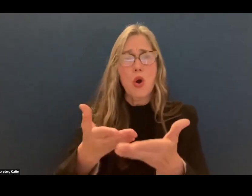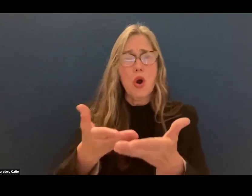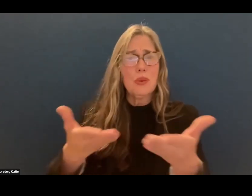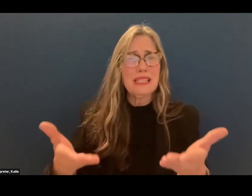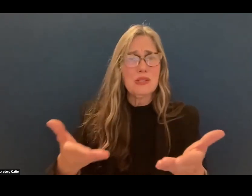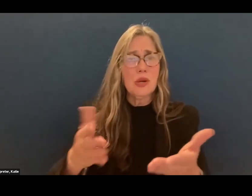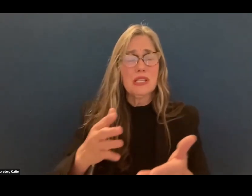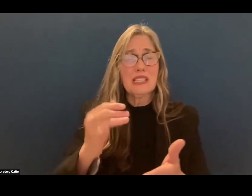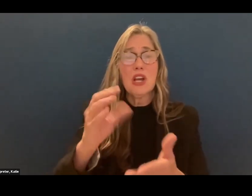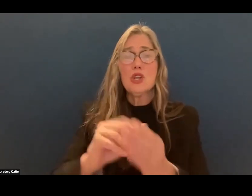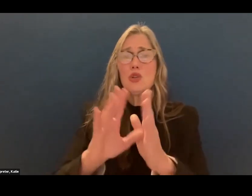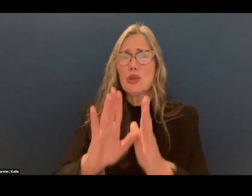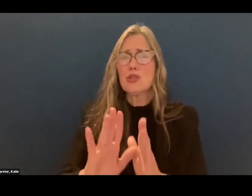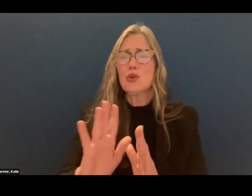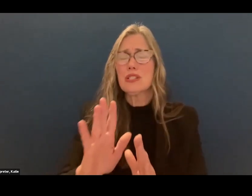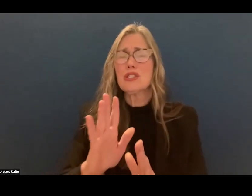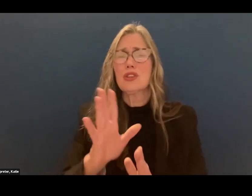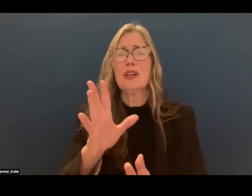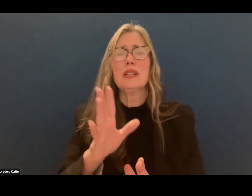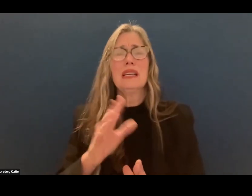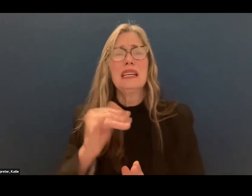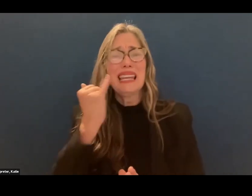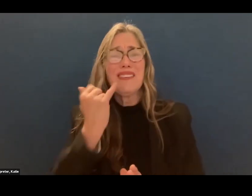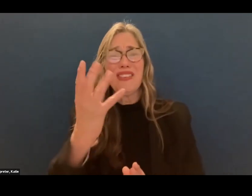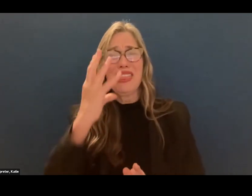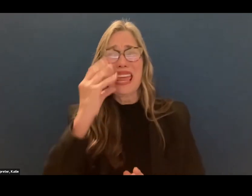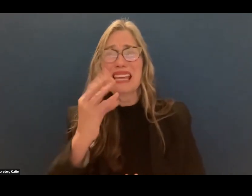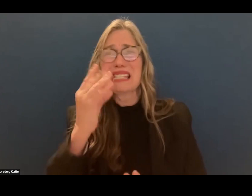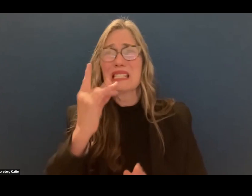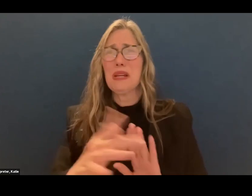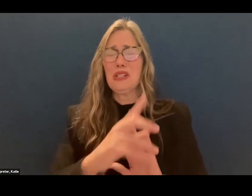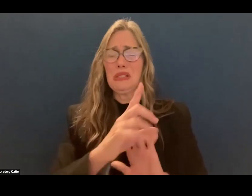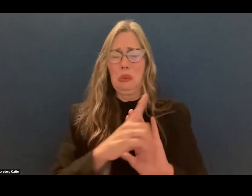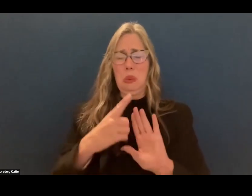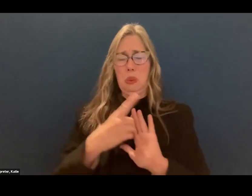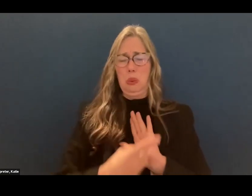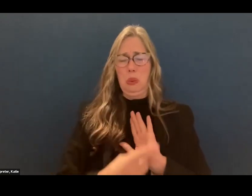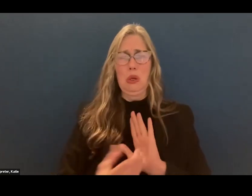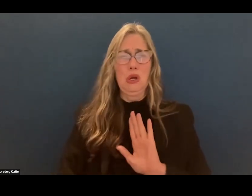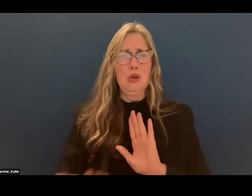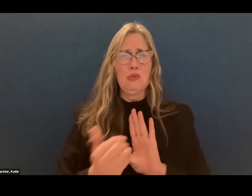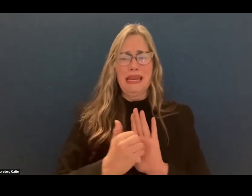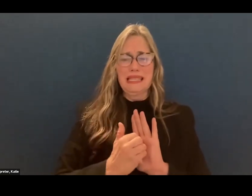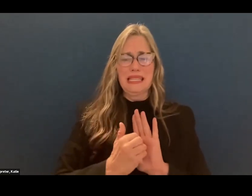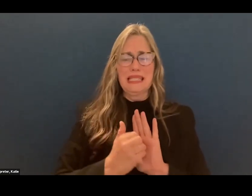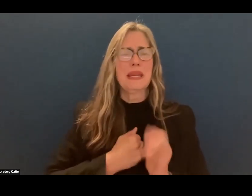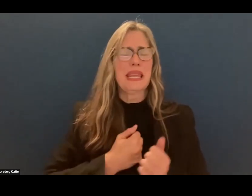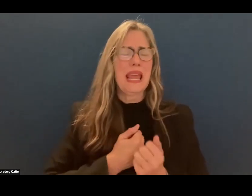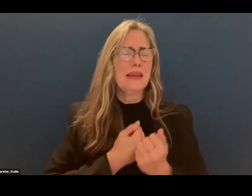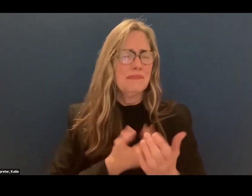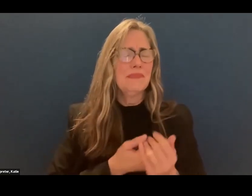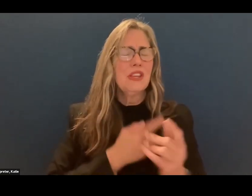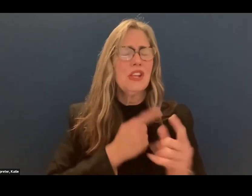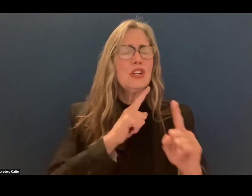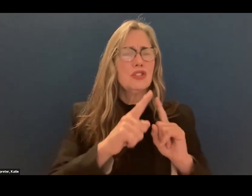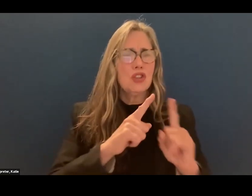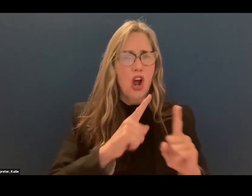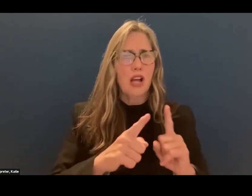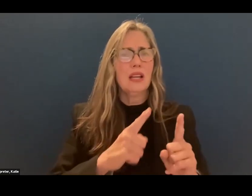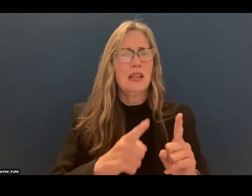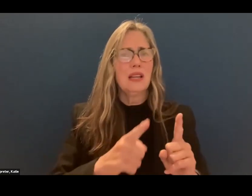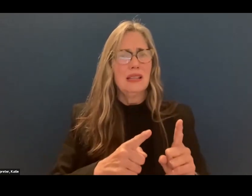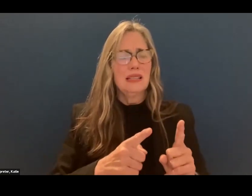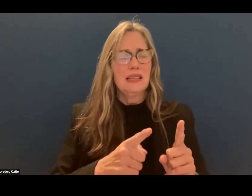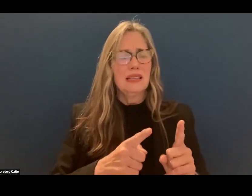they've had if they've experienced racism or any kind of racial incident, as well as they